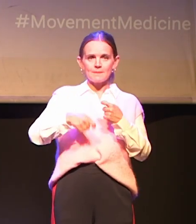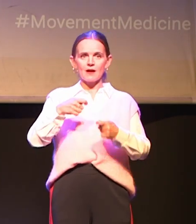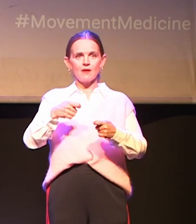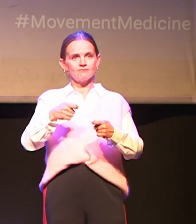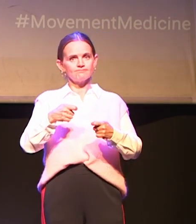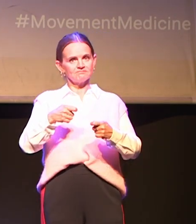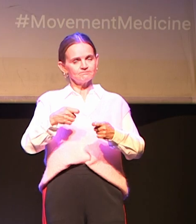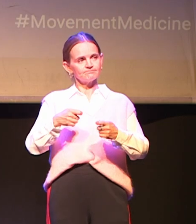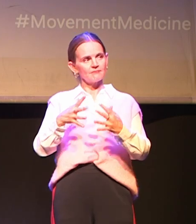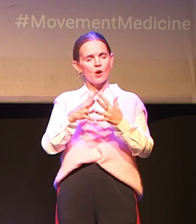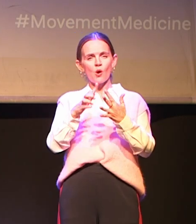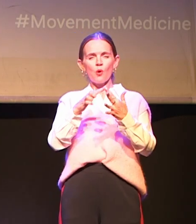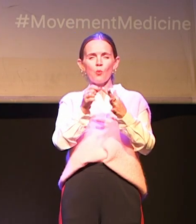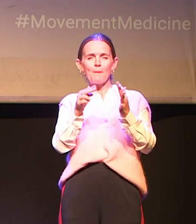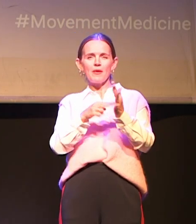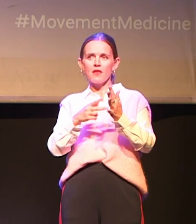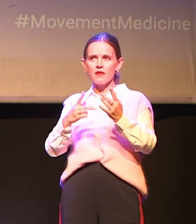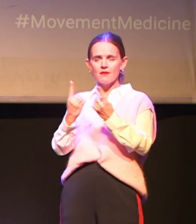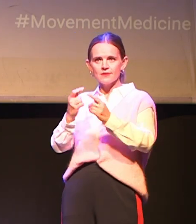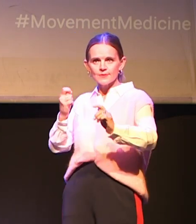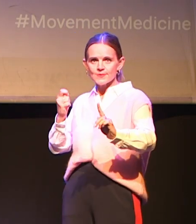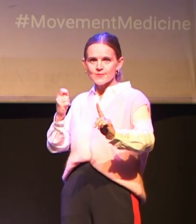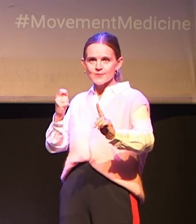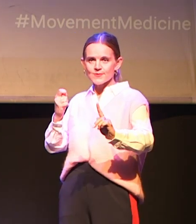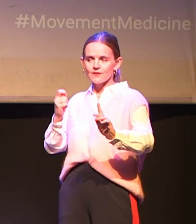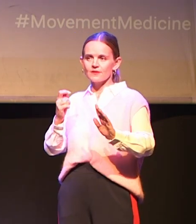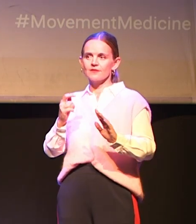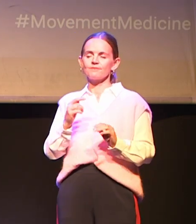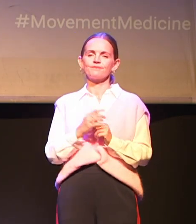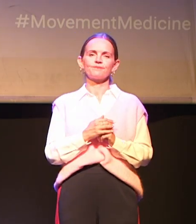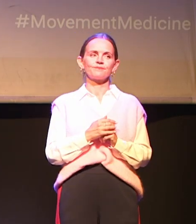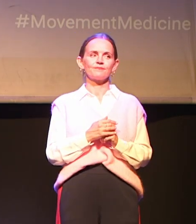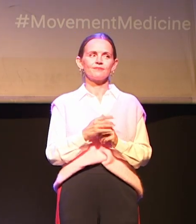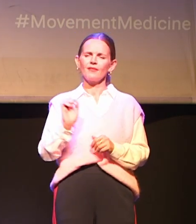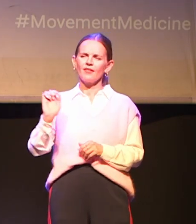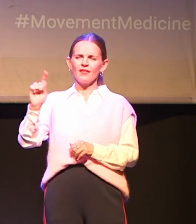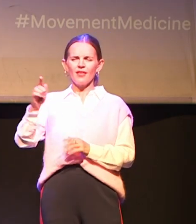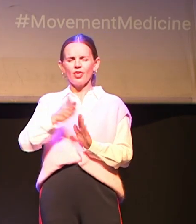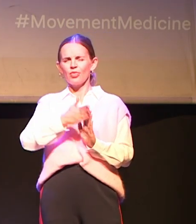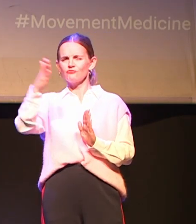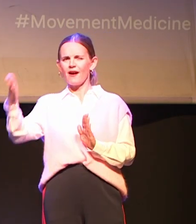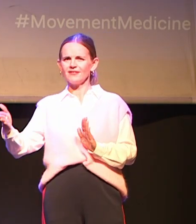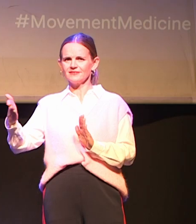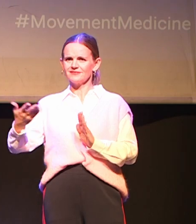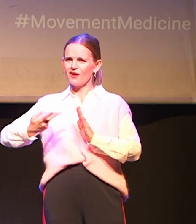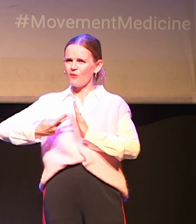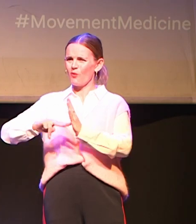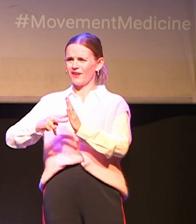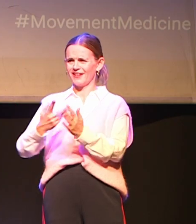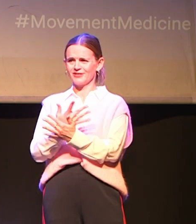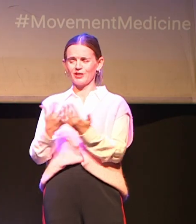only to not organize amongst ourselves, but the right has organized so many unlikely